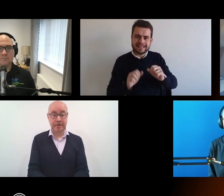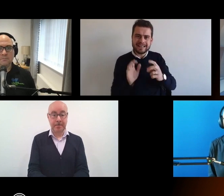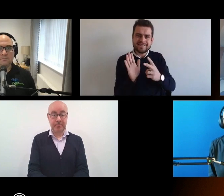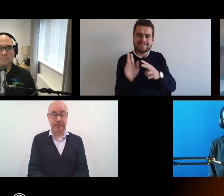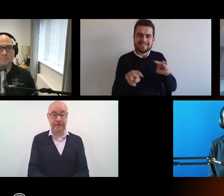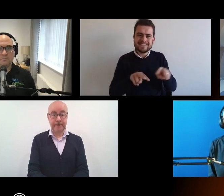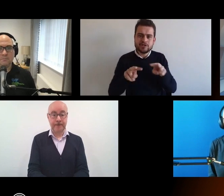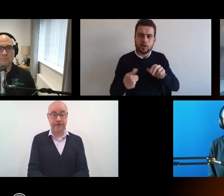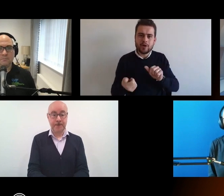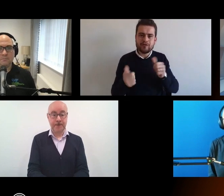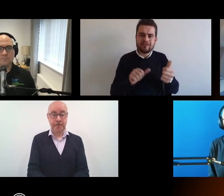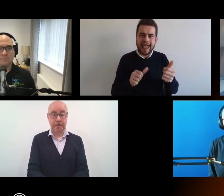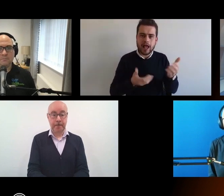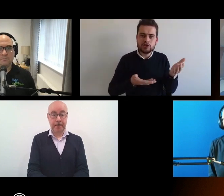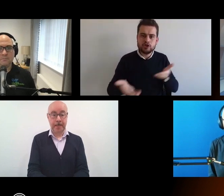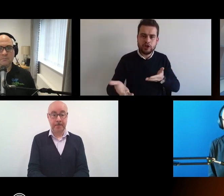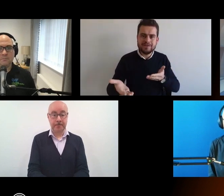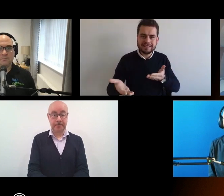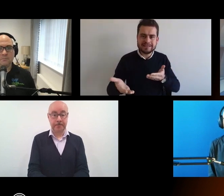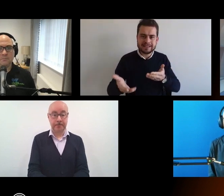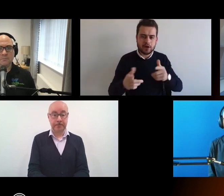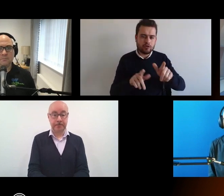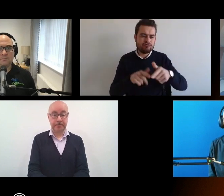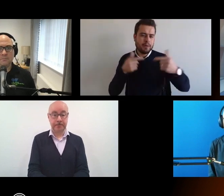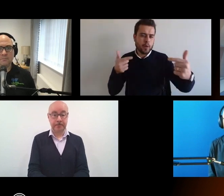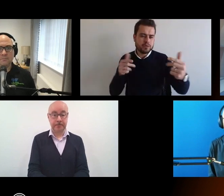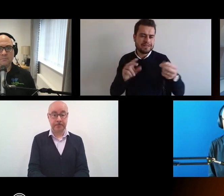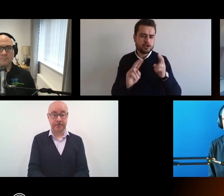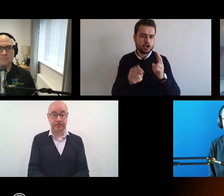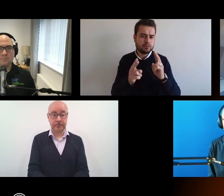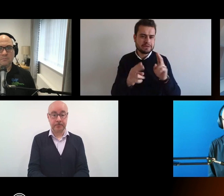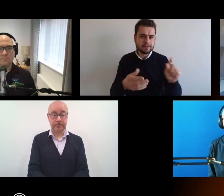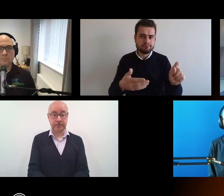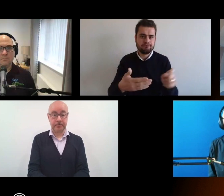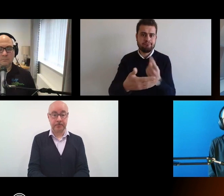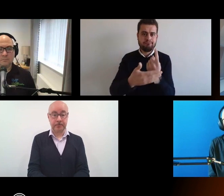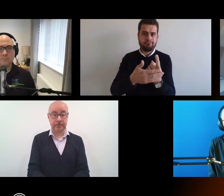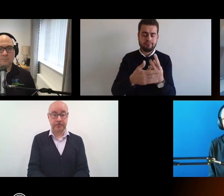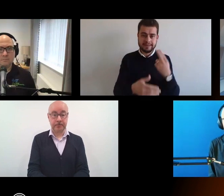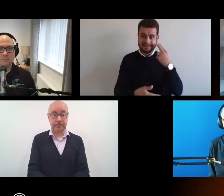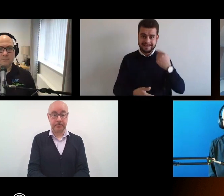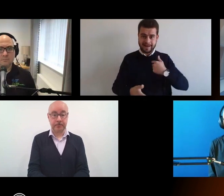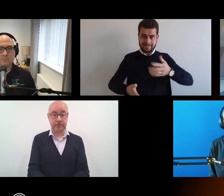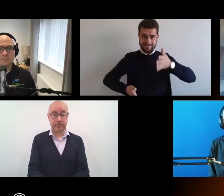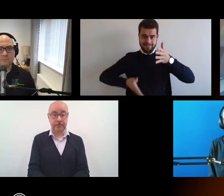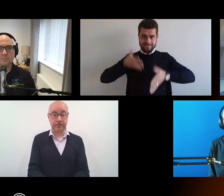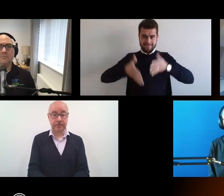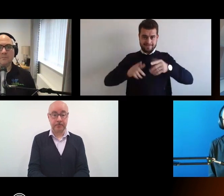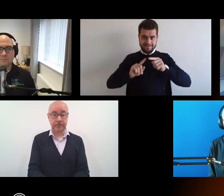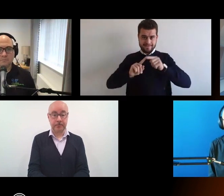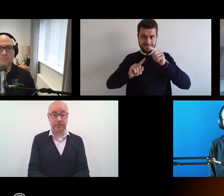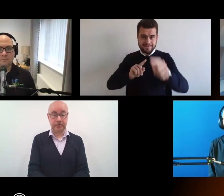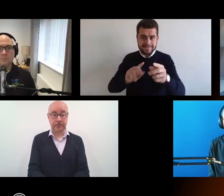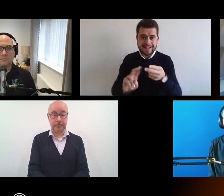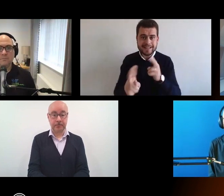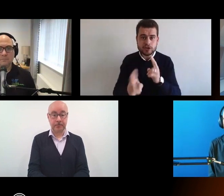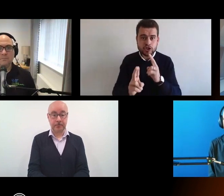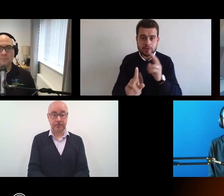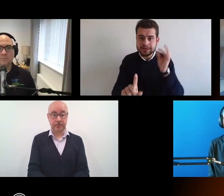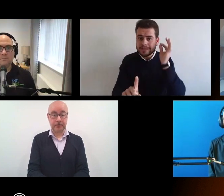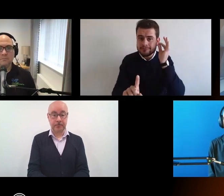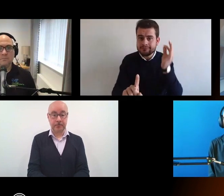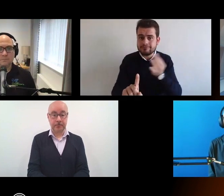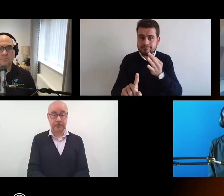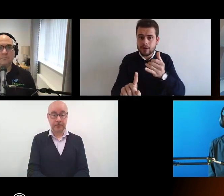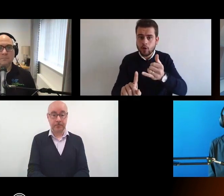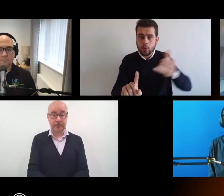make that call. And that's where you can use Sorenson video relay services. So that's remote interpreting, so they can be put through on the phone to one of